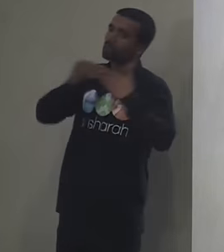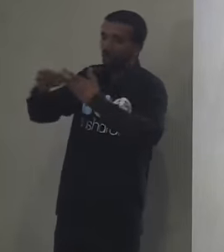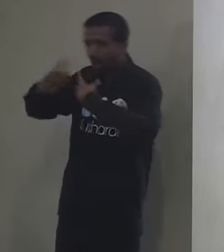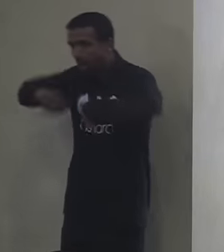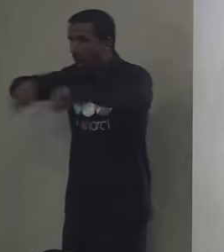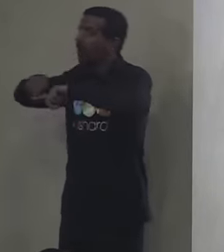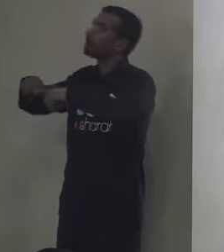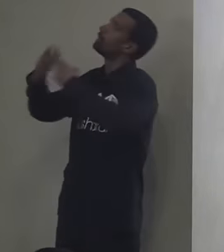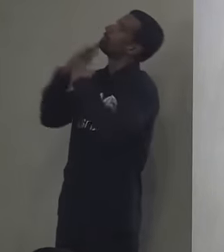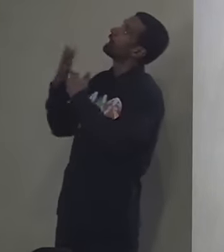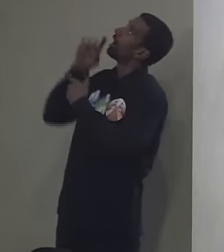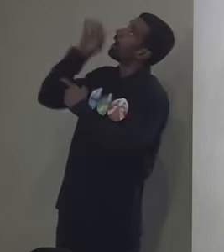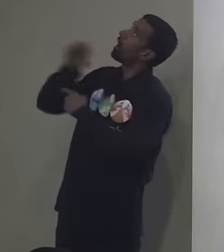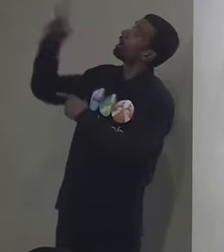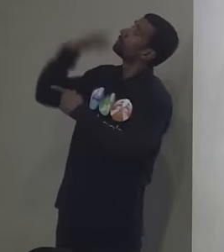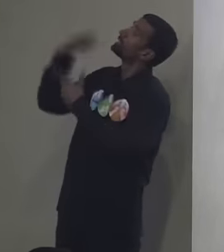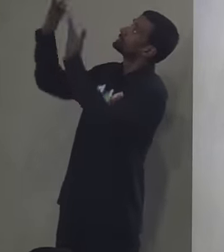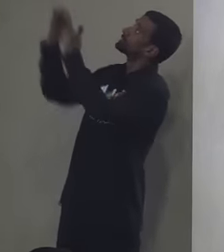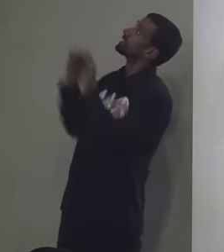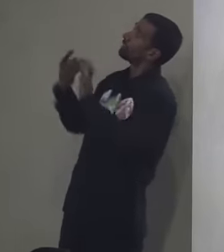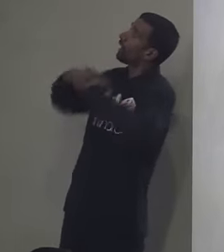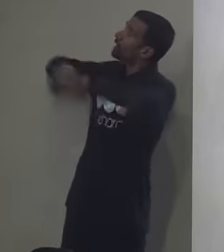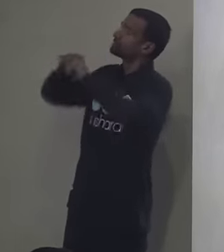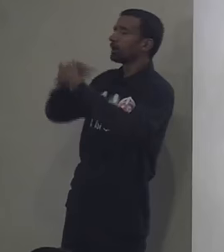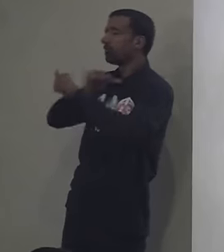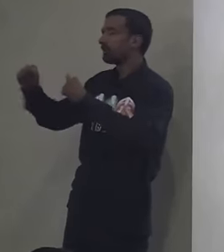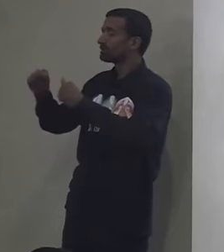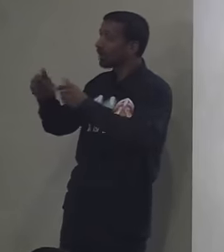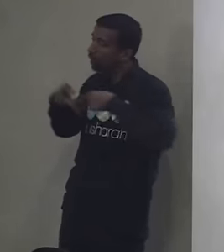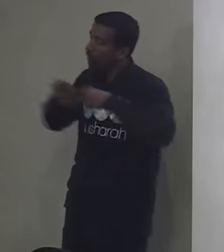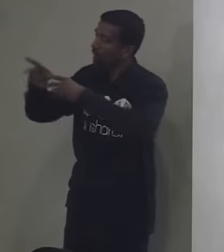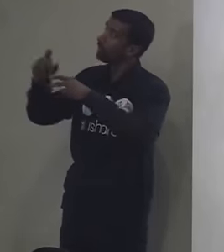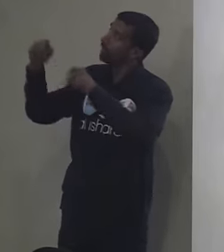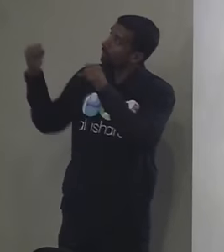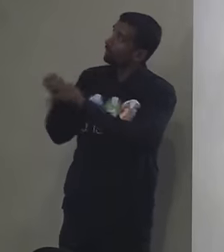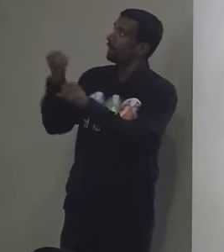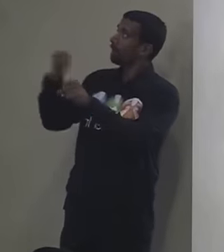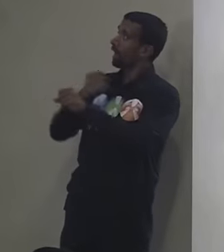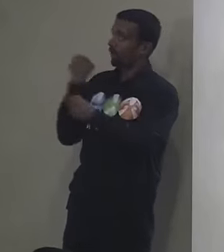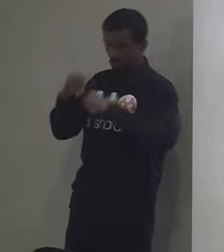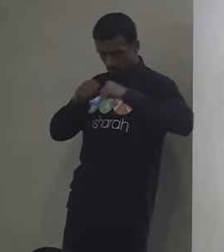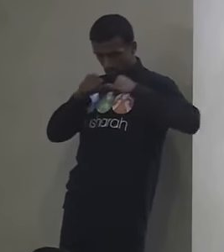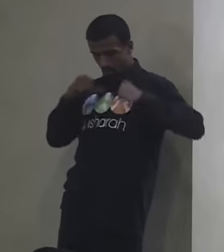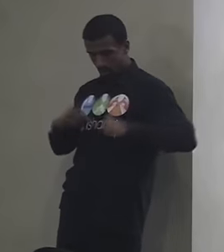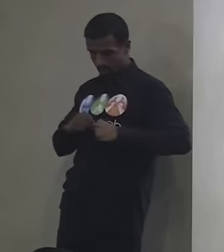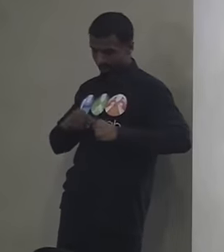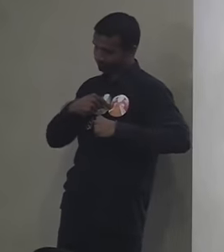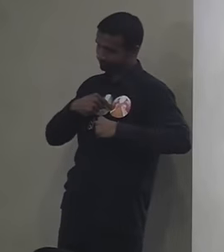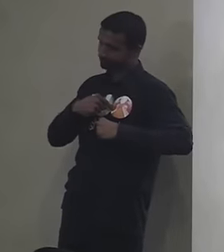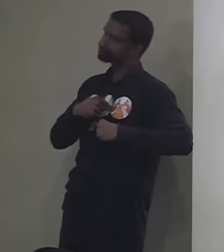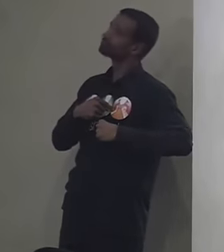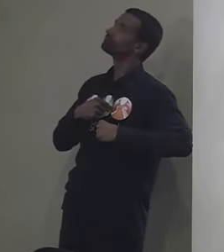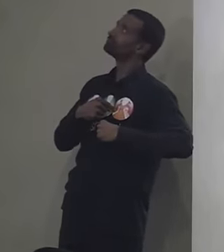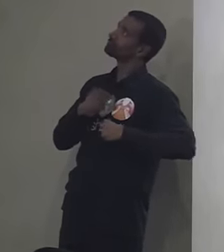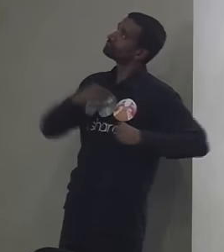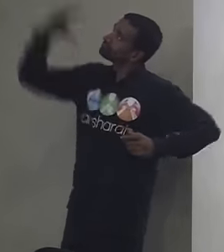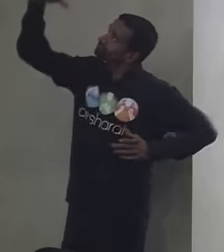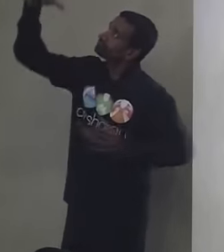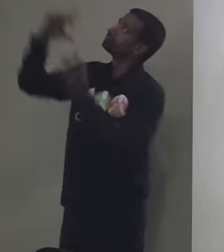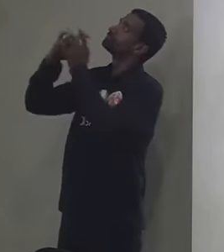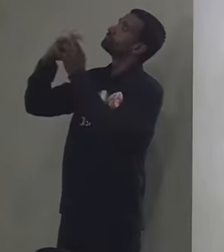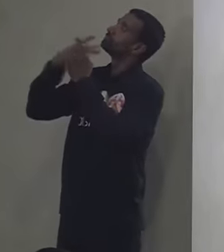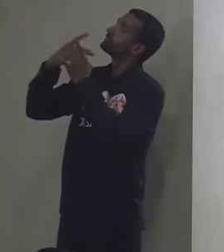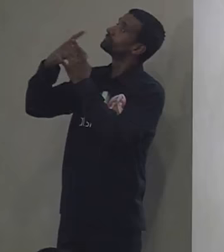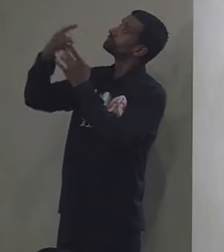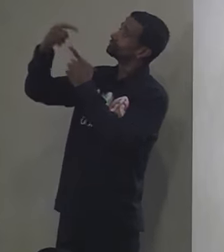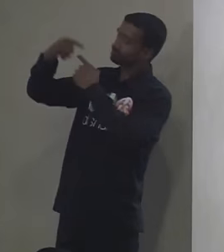better understanding of the Quran and make an endless place for it in all of our hearts and make it a means by which the light by which we